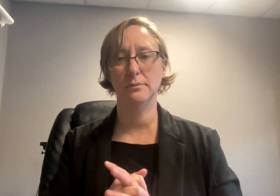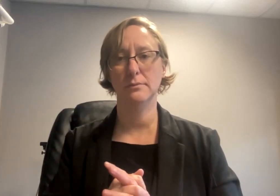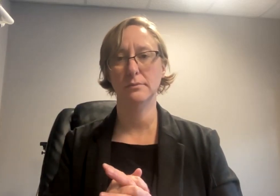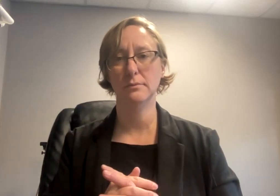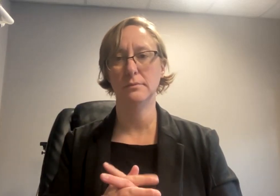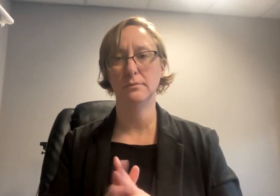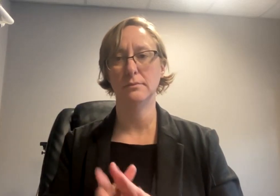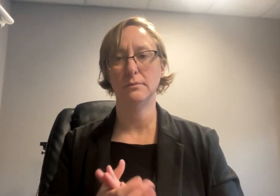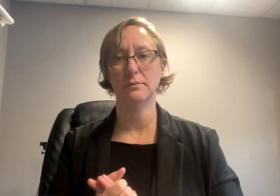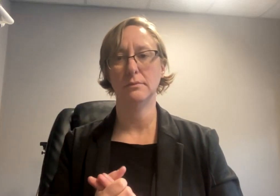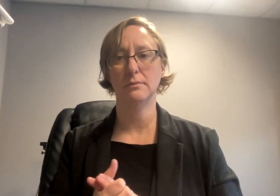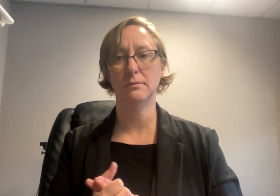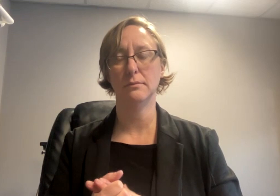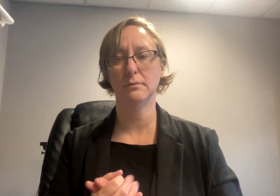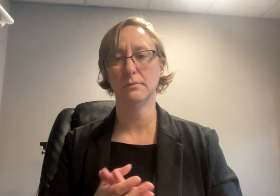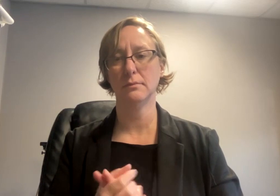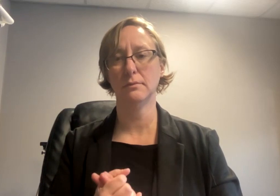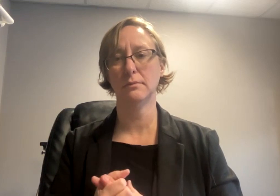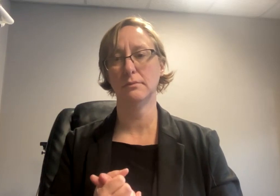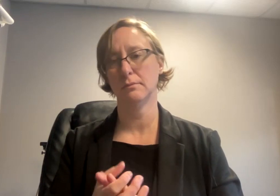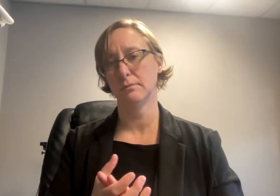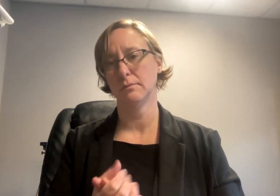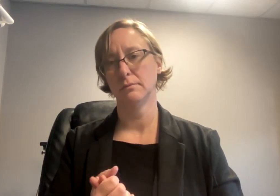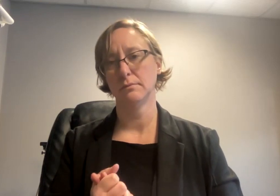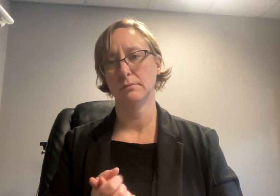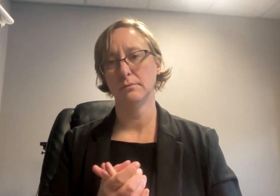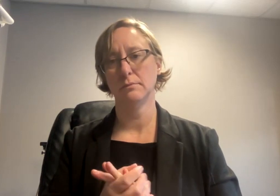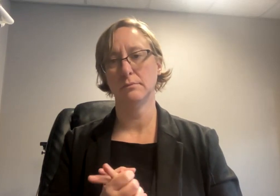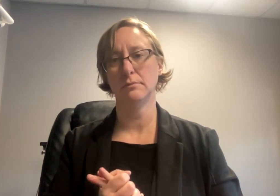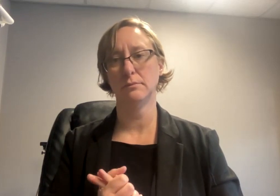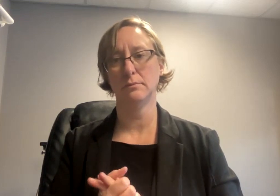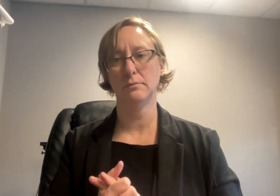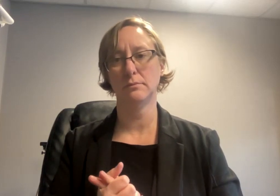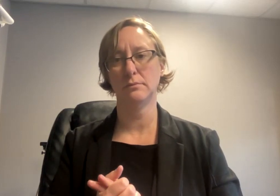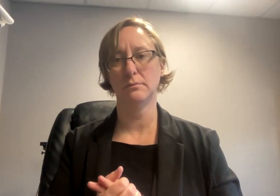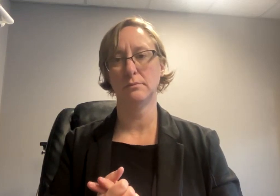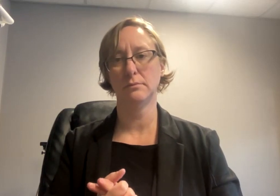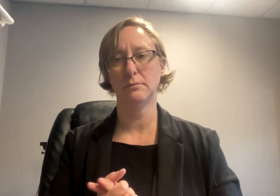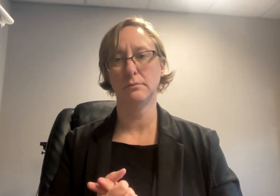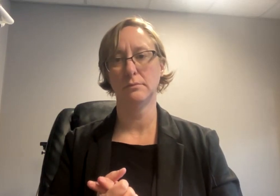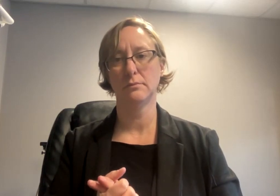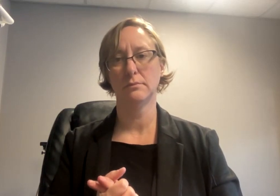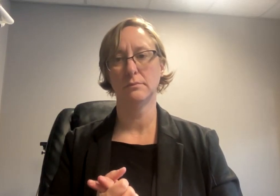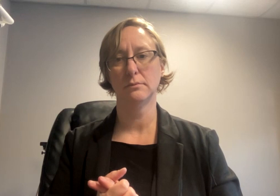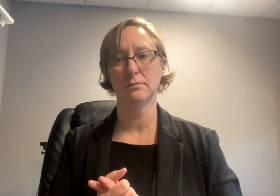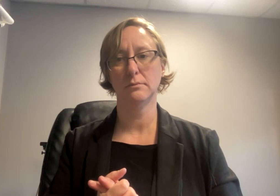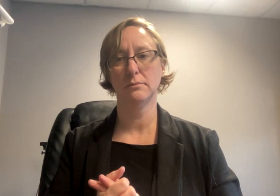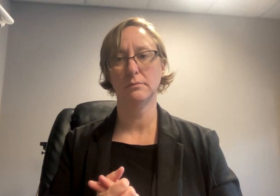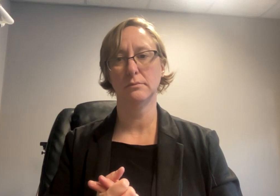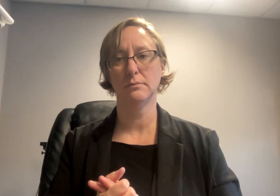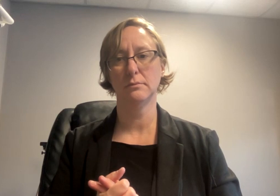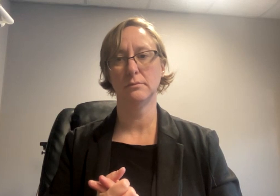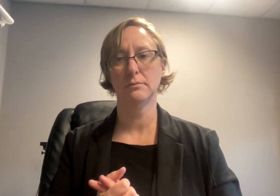mean? Chrissy says yes. Okay, great. So what we need to have